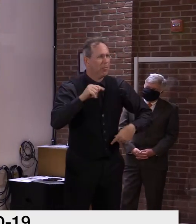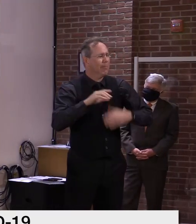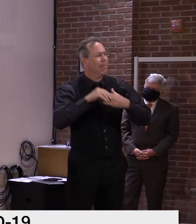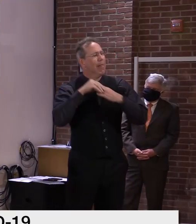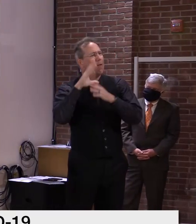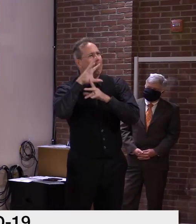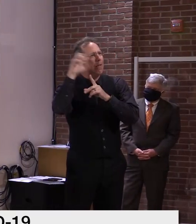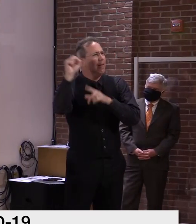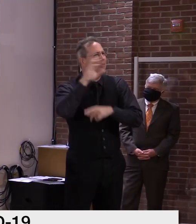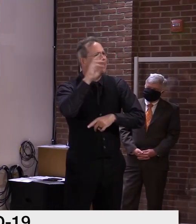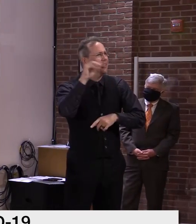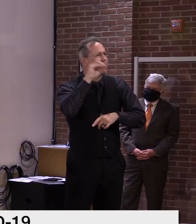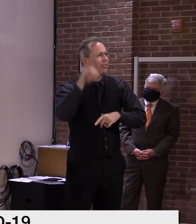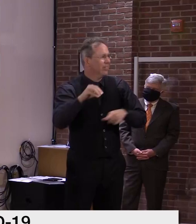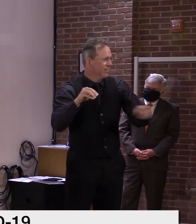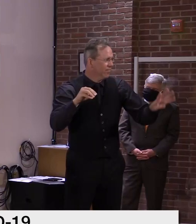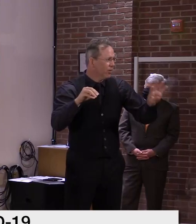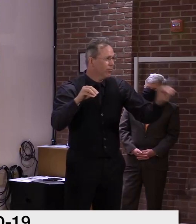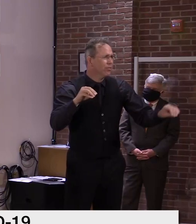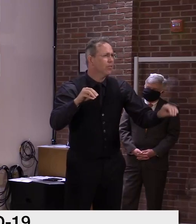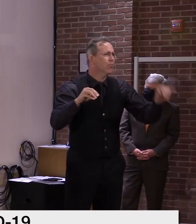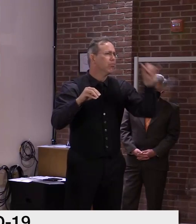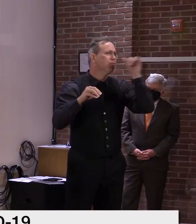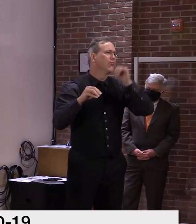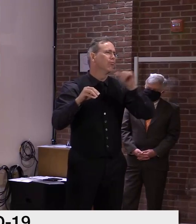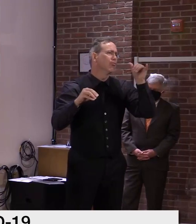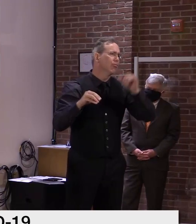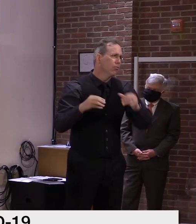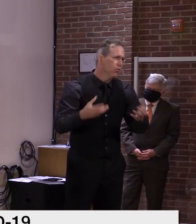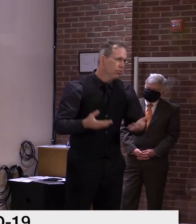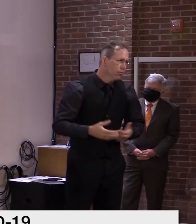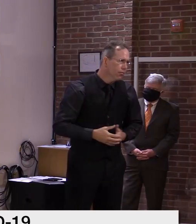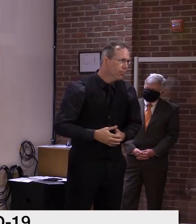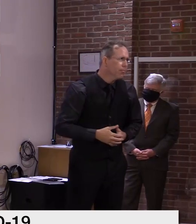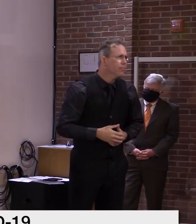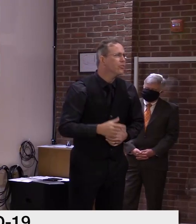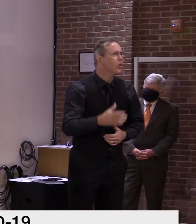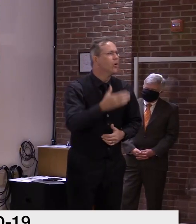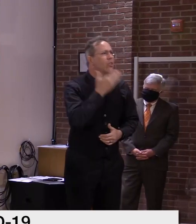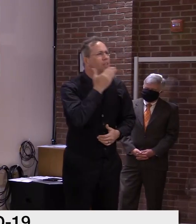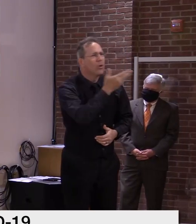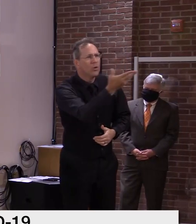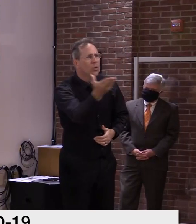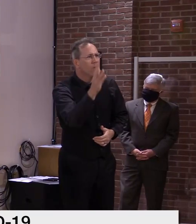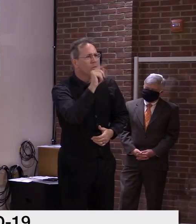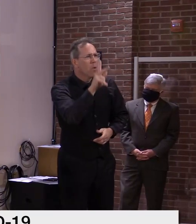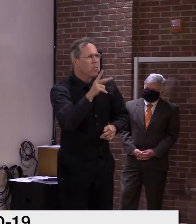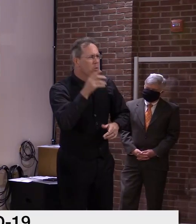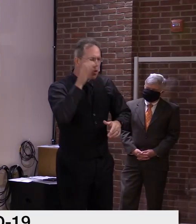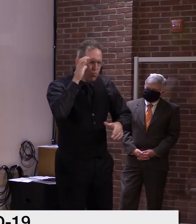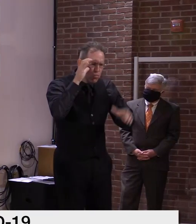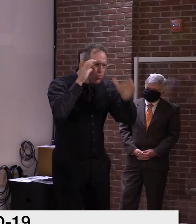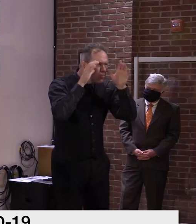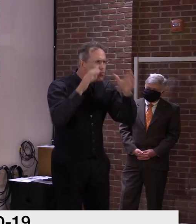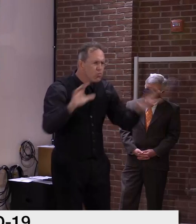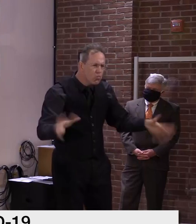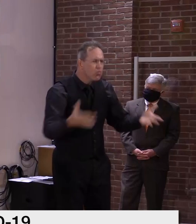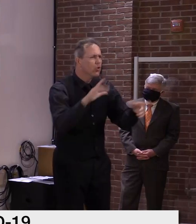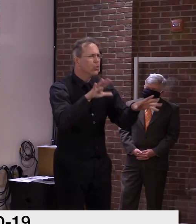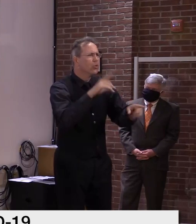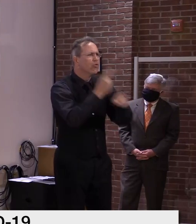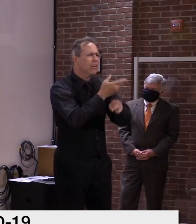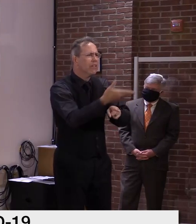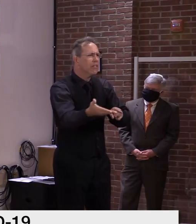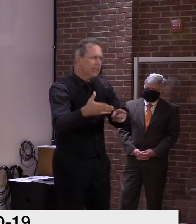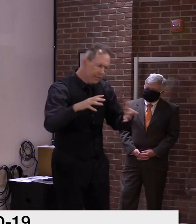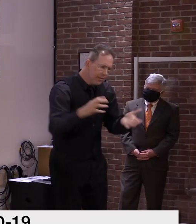we're blessed with a lot of Vermonters who want to do the right thing and are doing it for the right reasons. It's not as though we